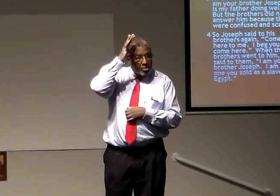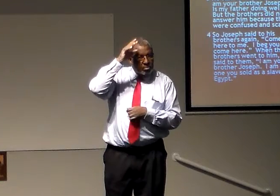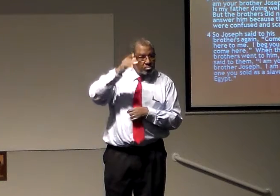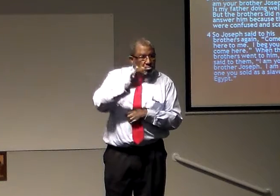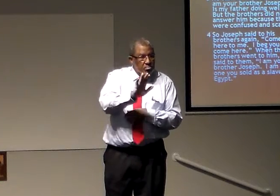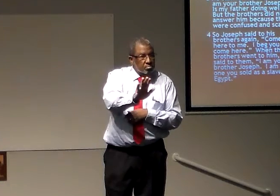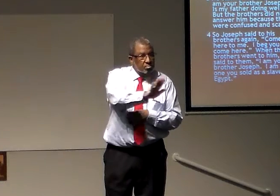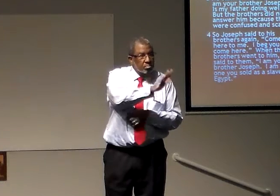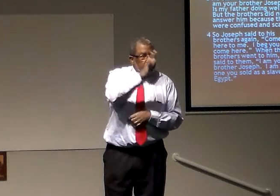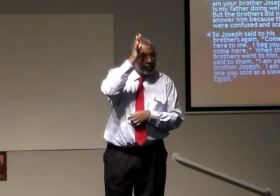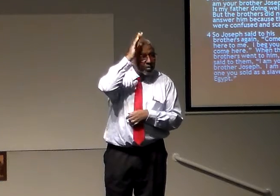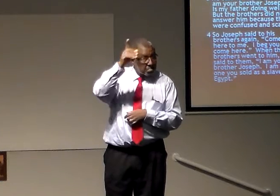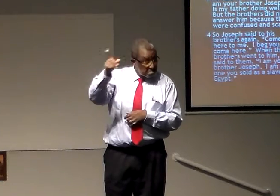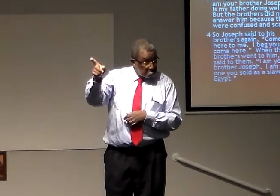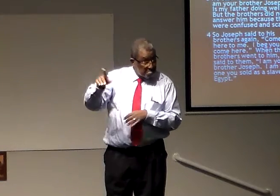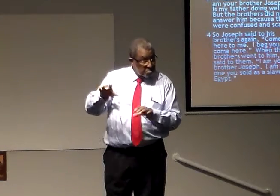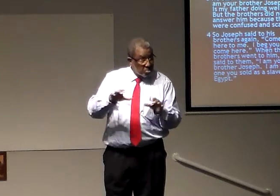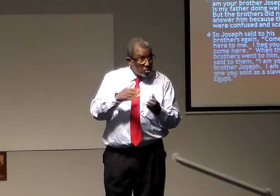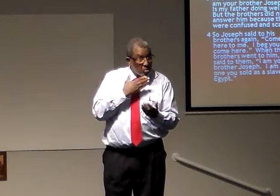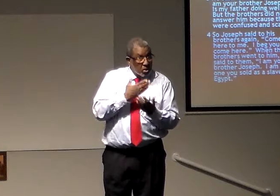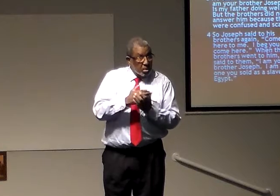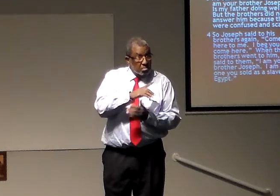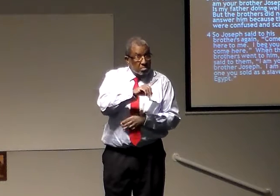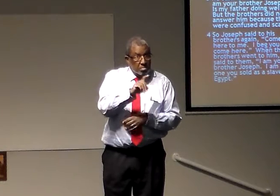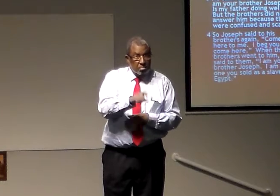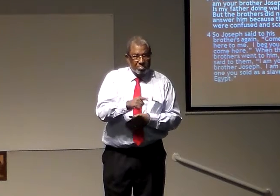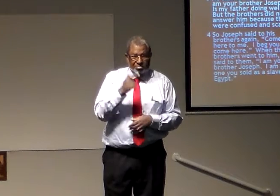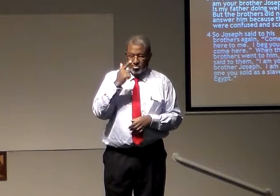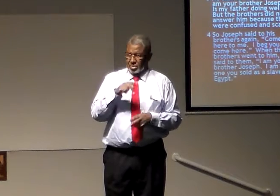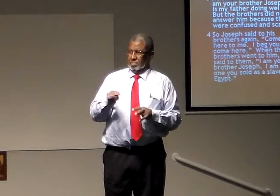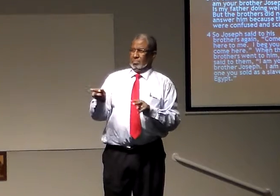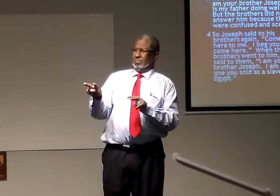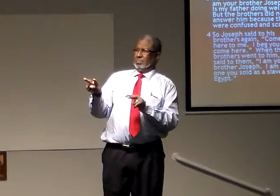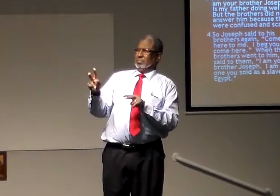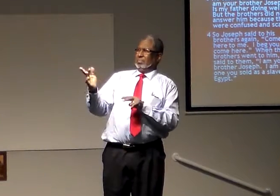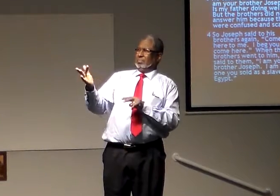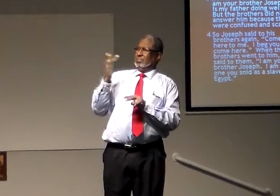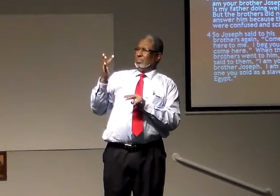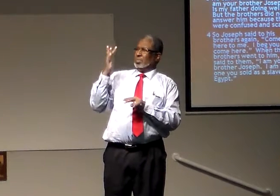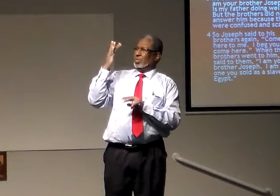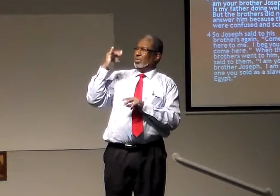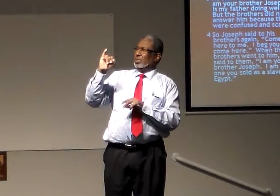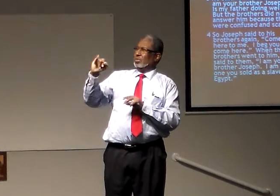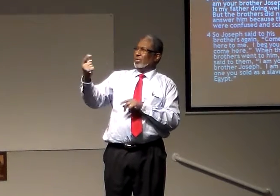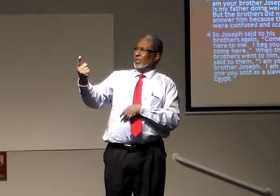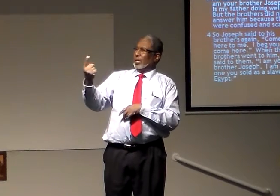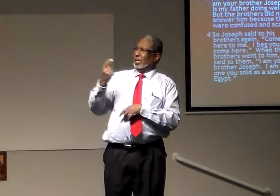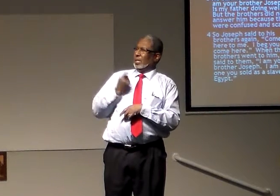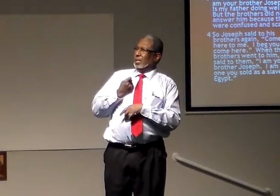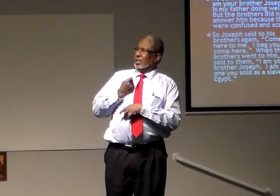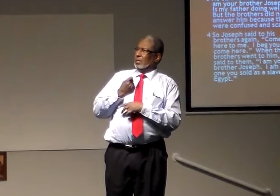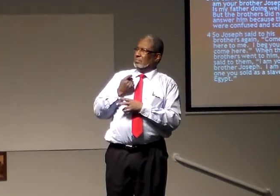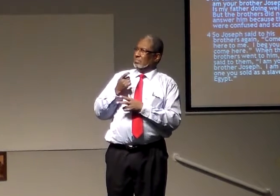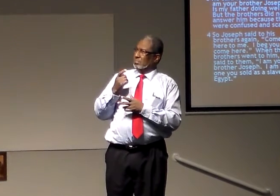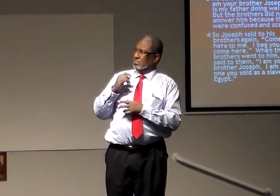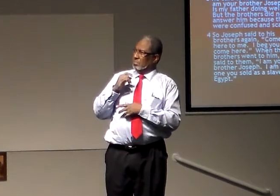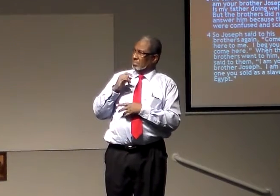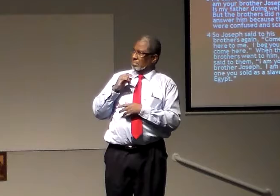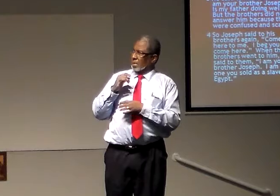how is your father doing? Oh, he's still alive? I said, what? Why is he asking us a